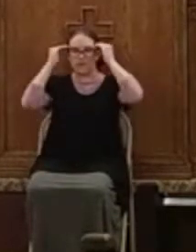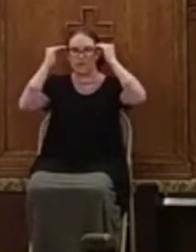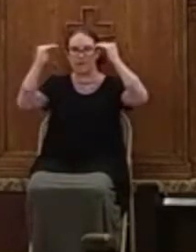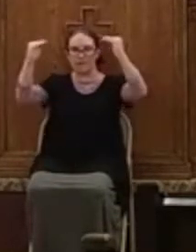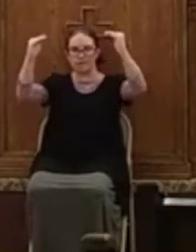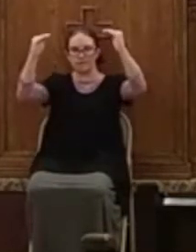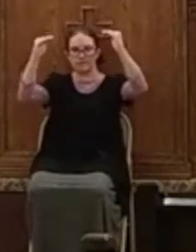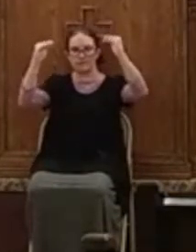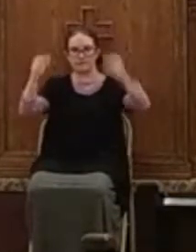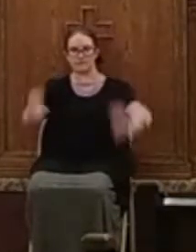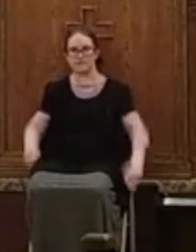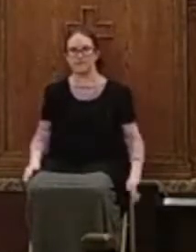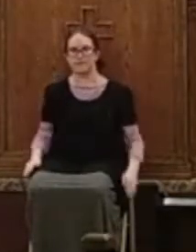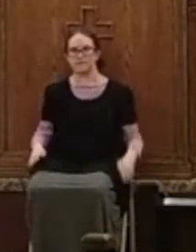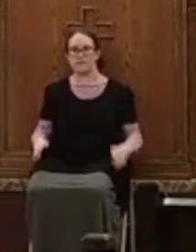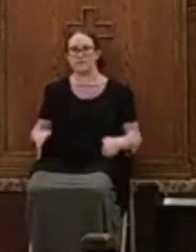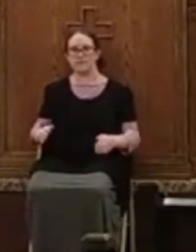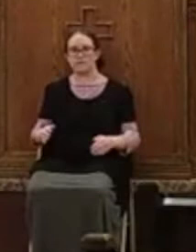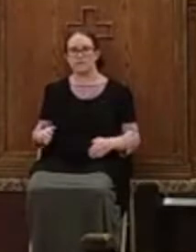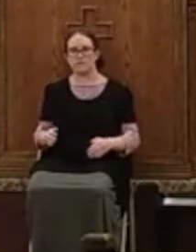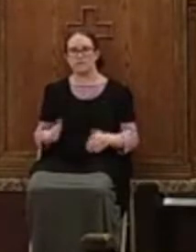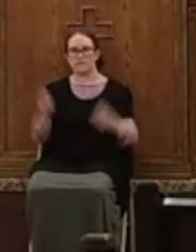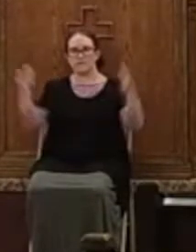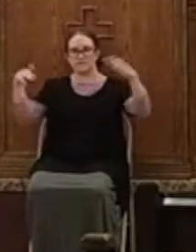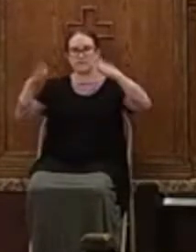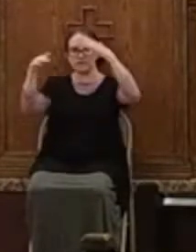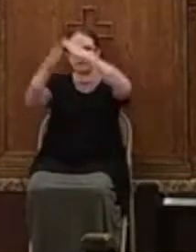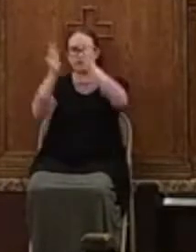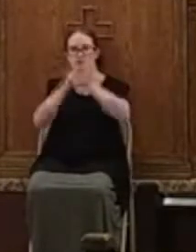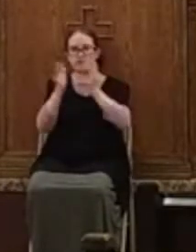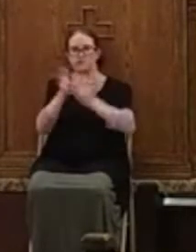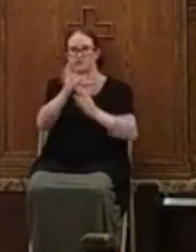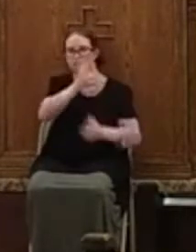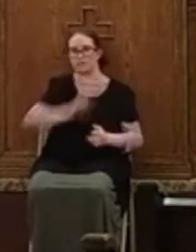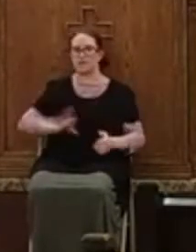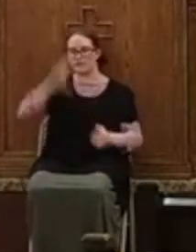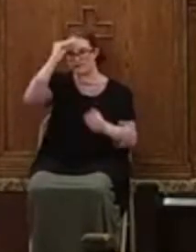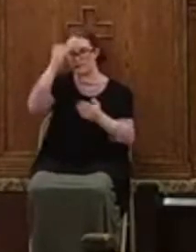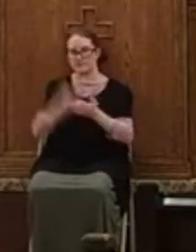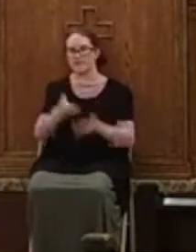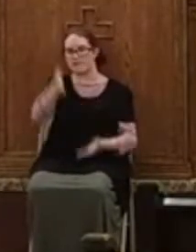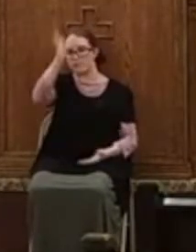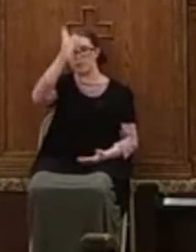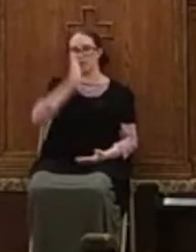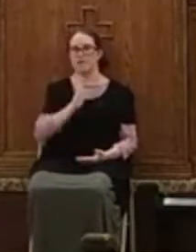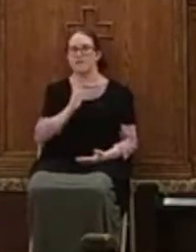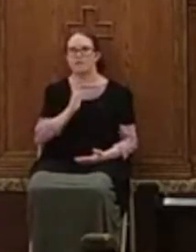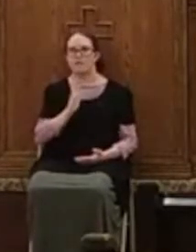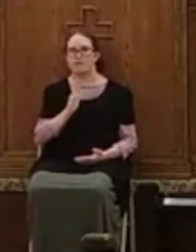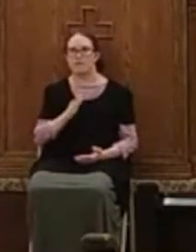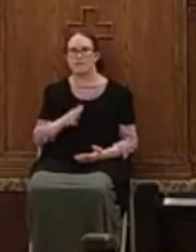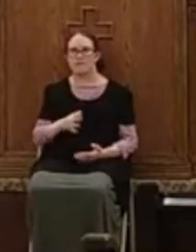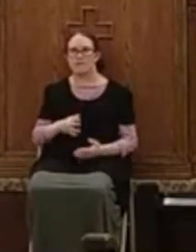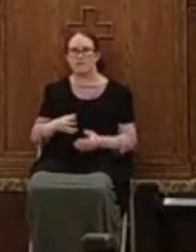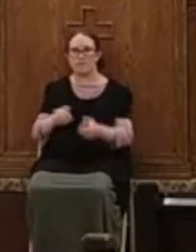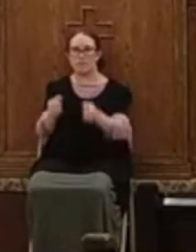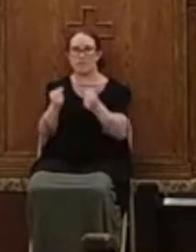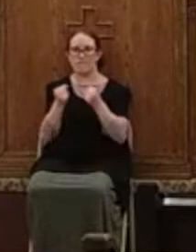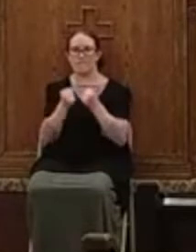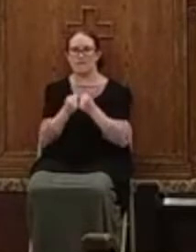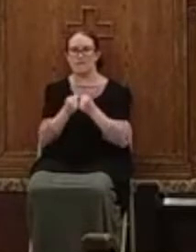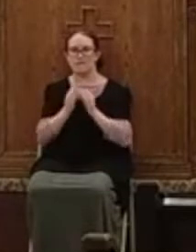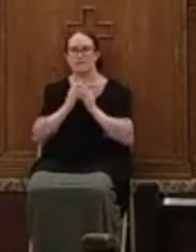a great high priest. That is passed into the heavens, Jesus Christ, the Son of God. Let us hold fast